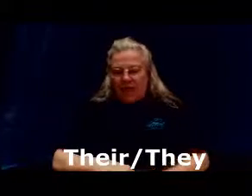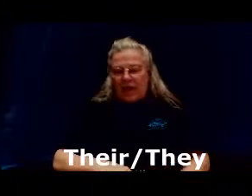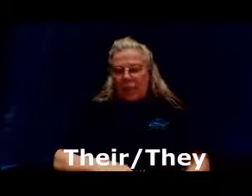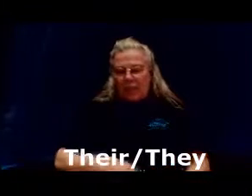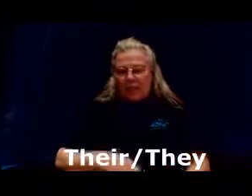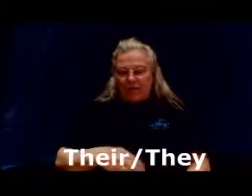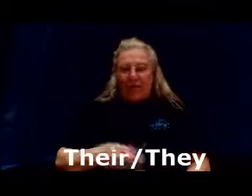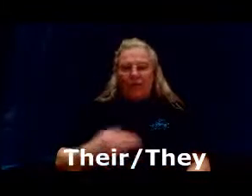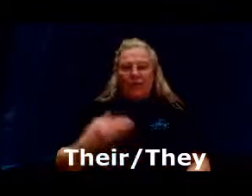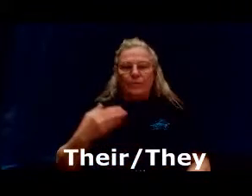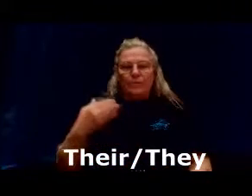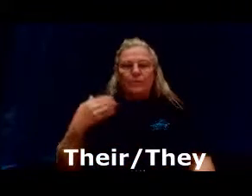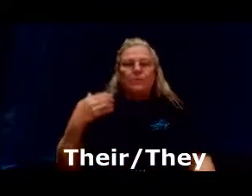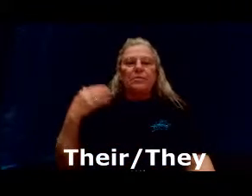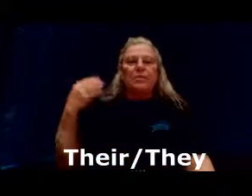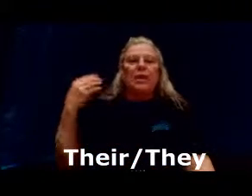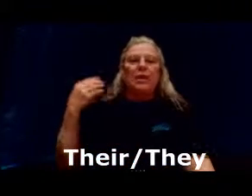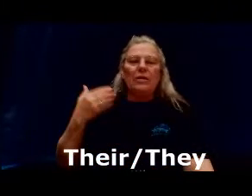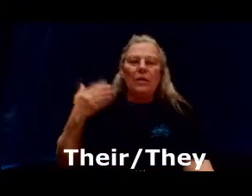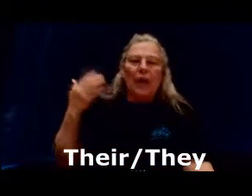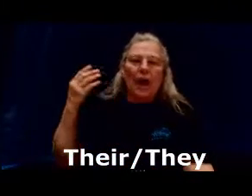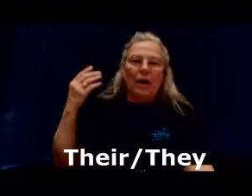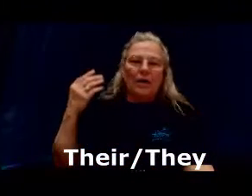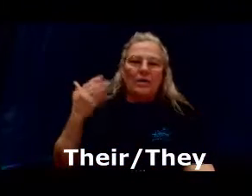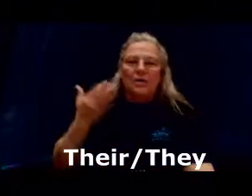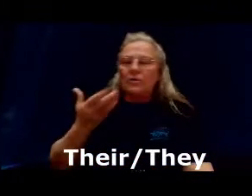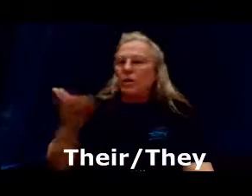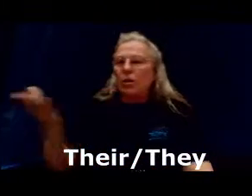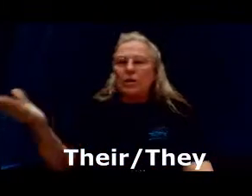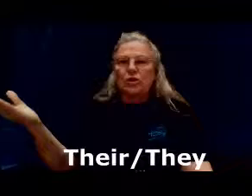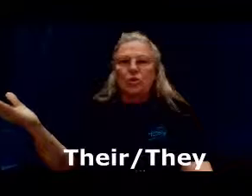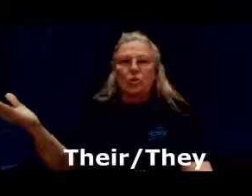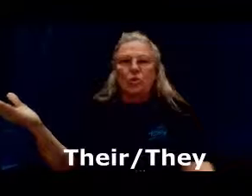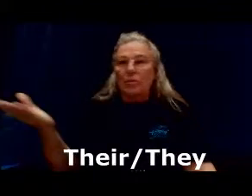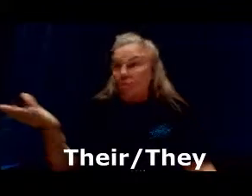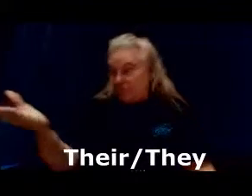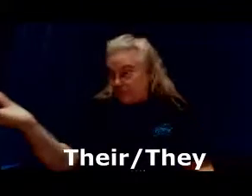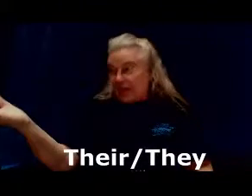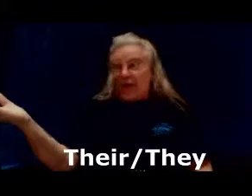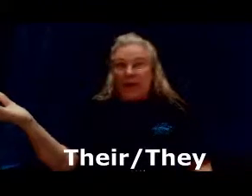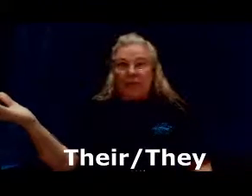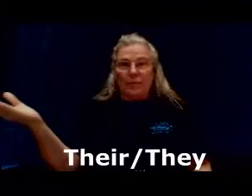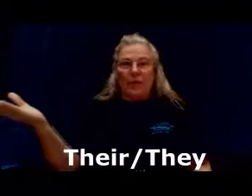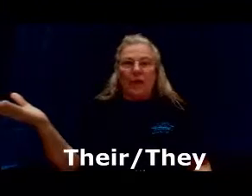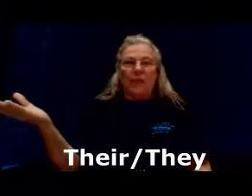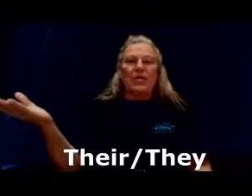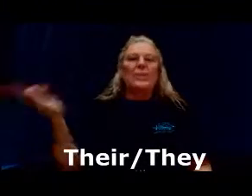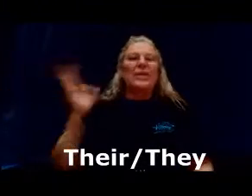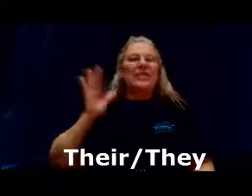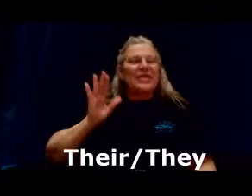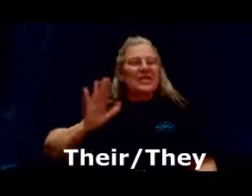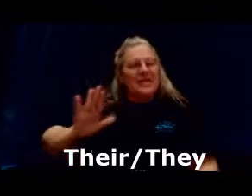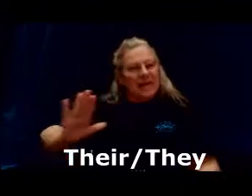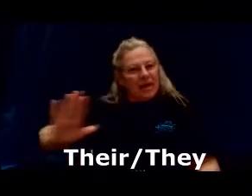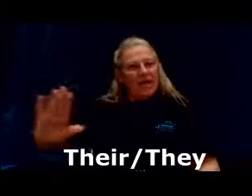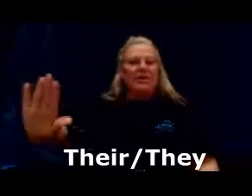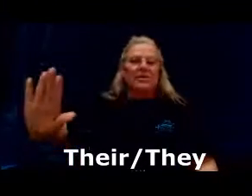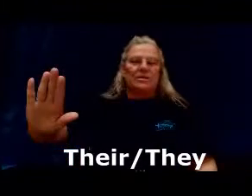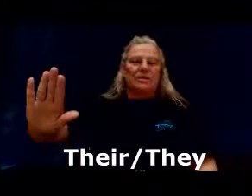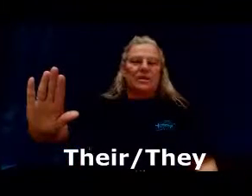They or their, and you're going to show they being out there, but if it's there,